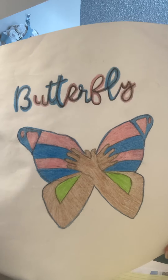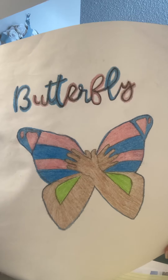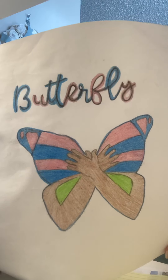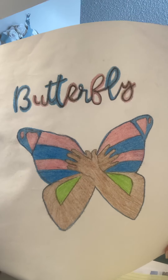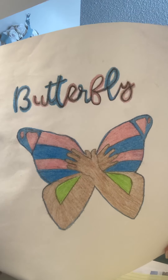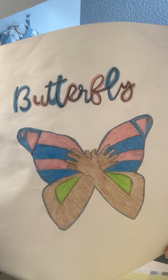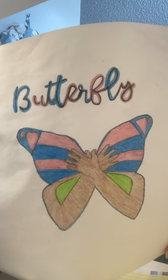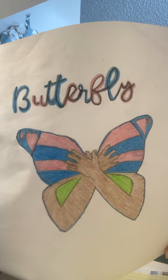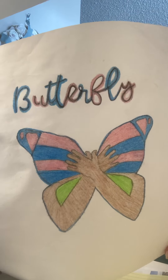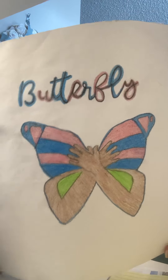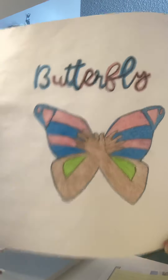her art.